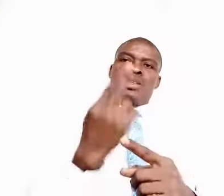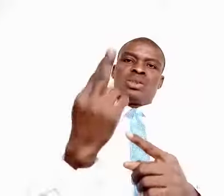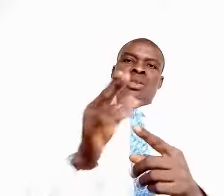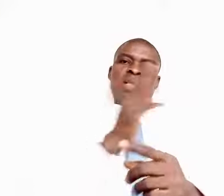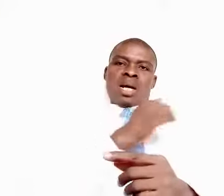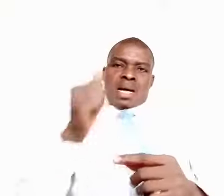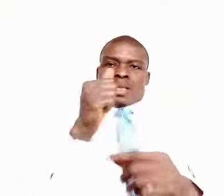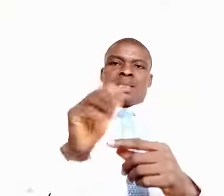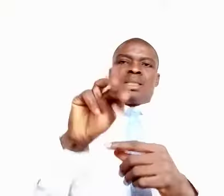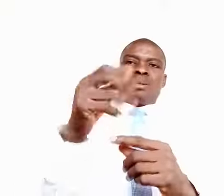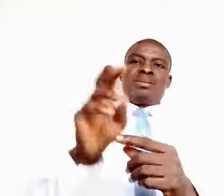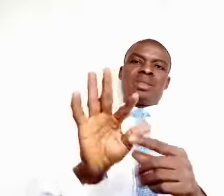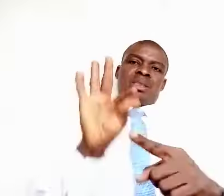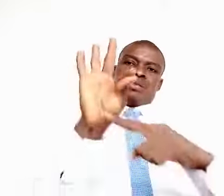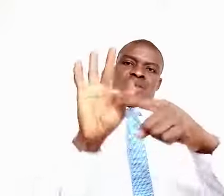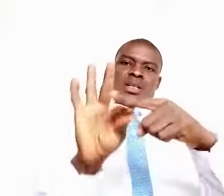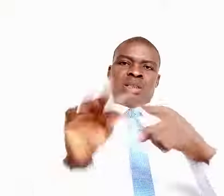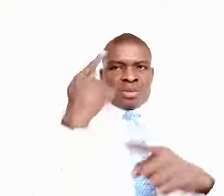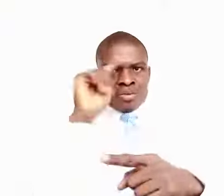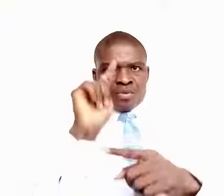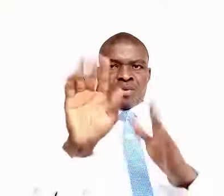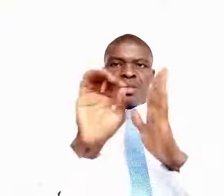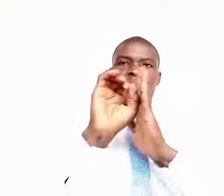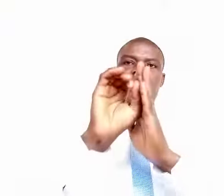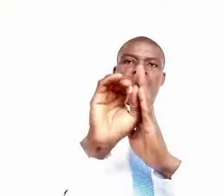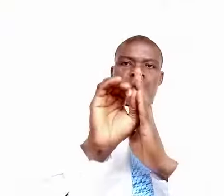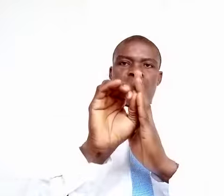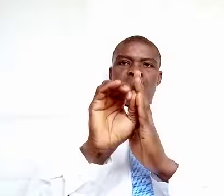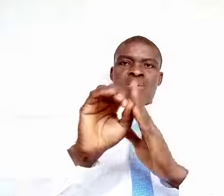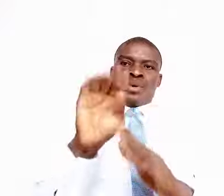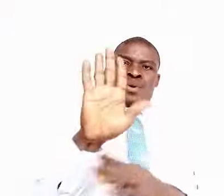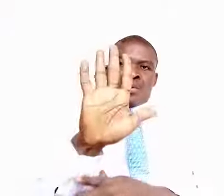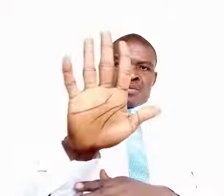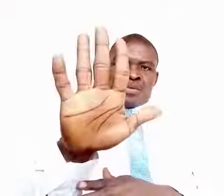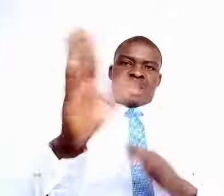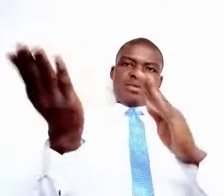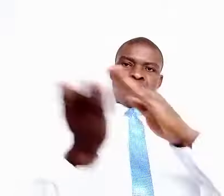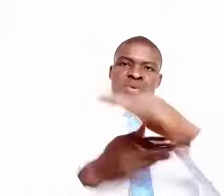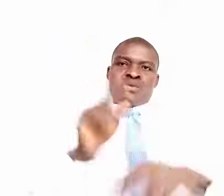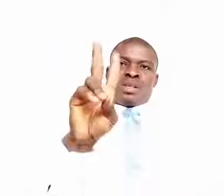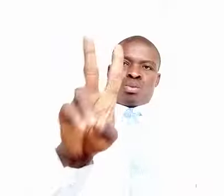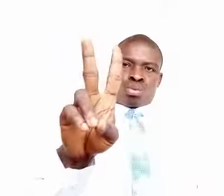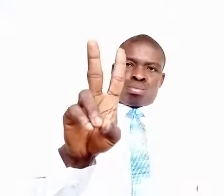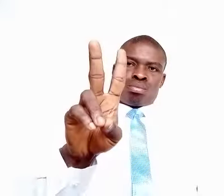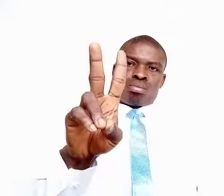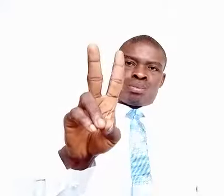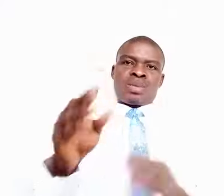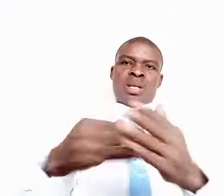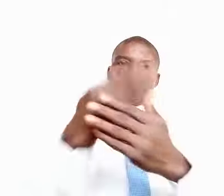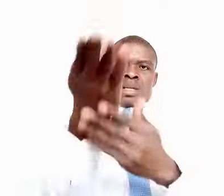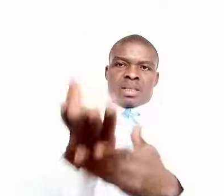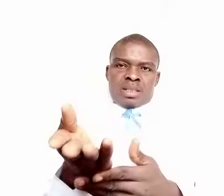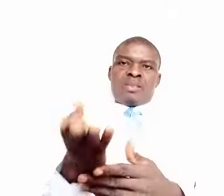fraction. For example, 5 over 2 gives 2